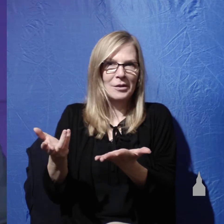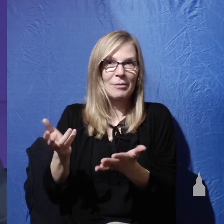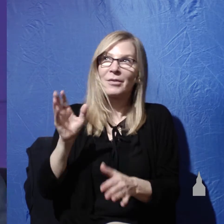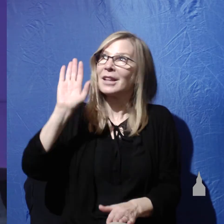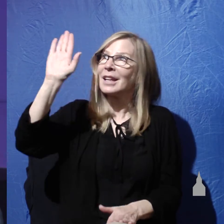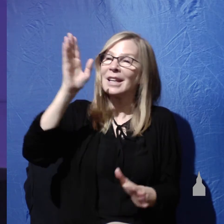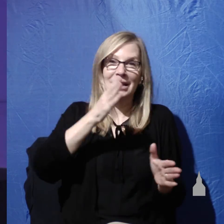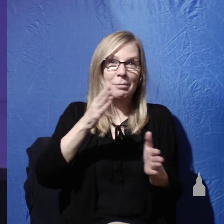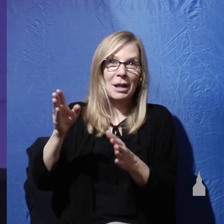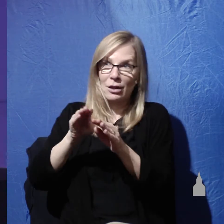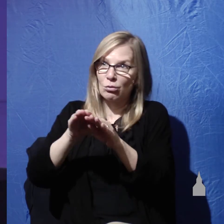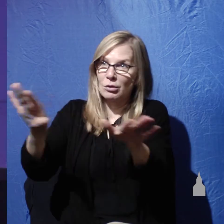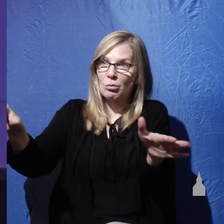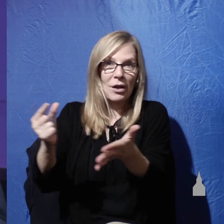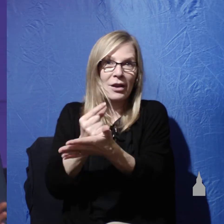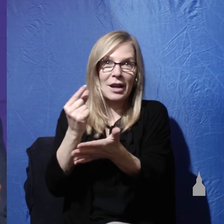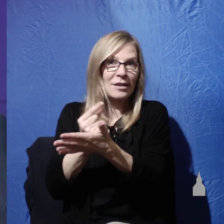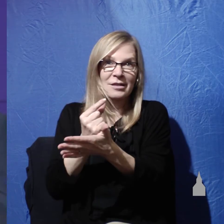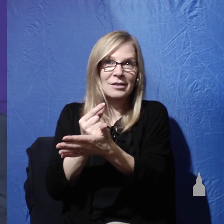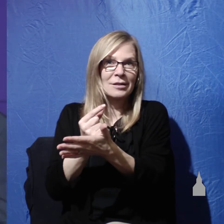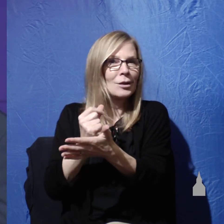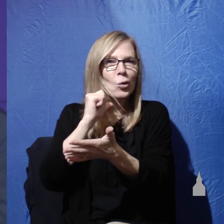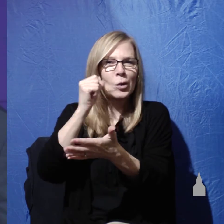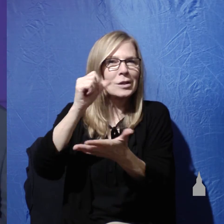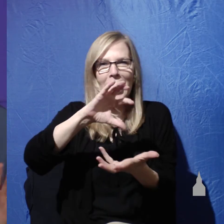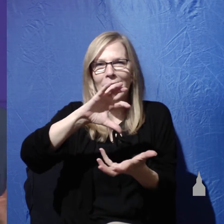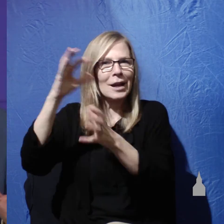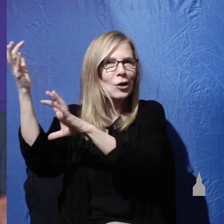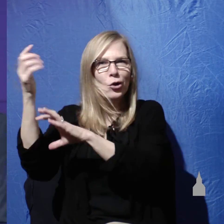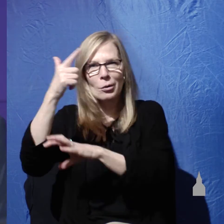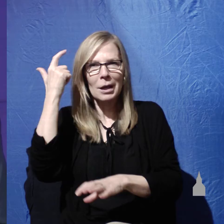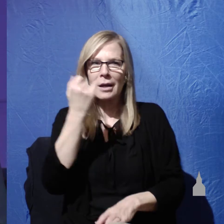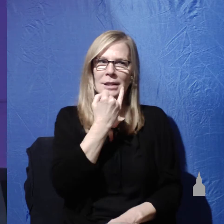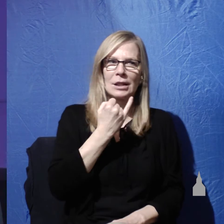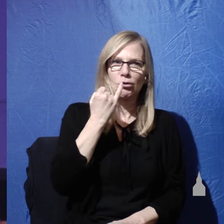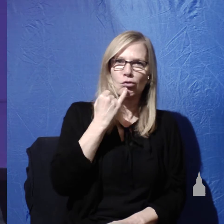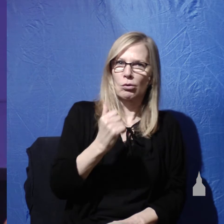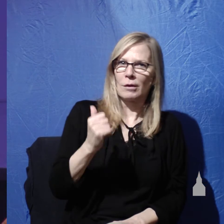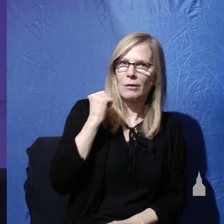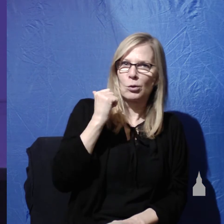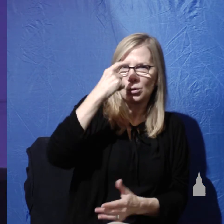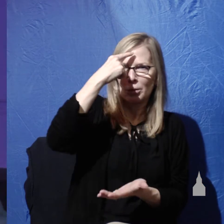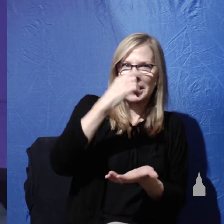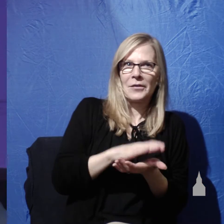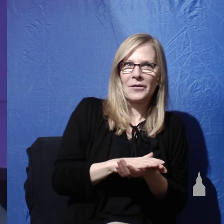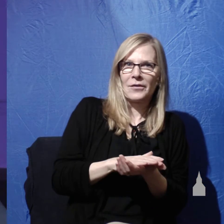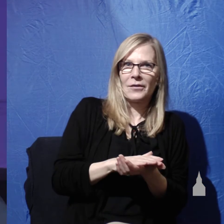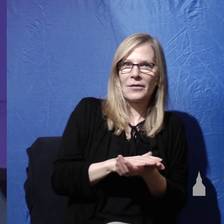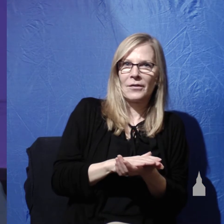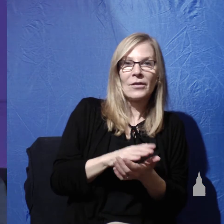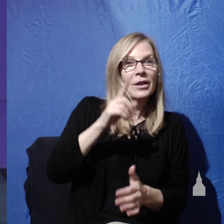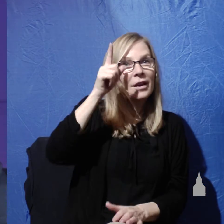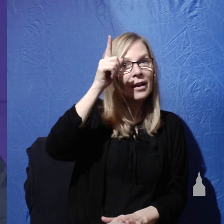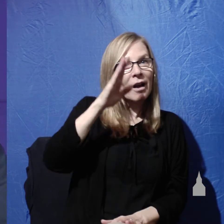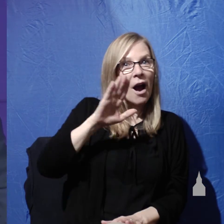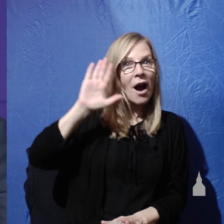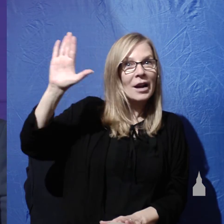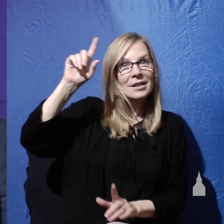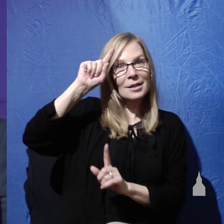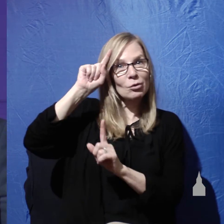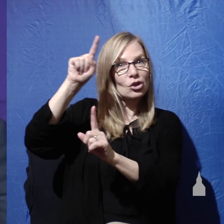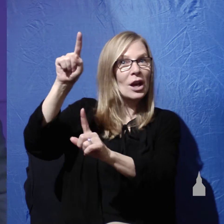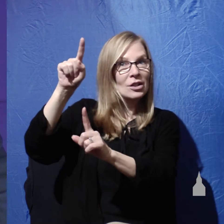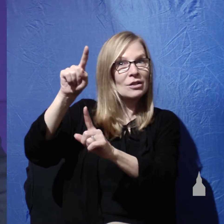His plan to spread the gospel has not been hindered by Israel's unbelief. You see, God's objective